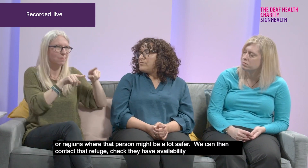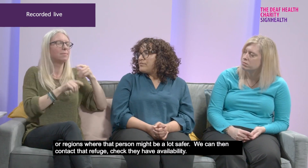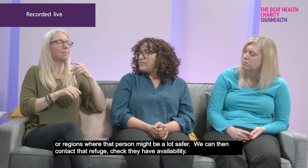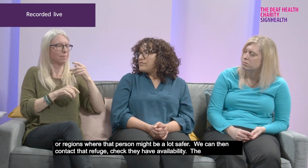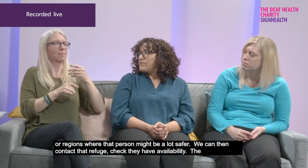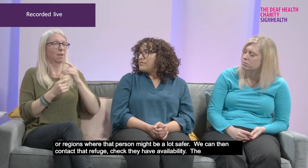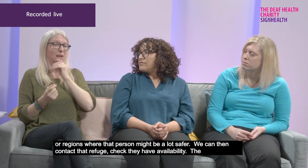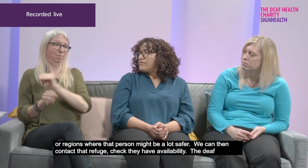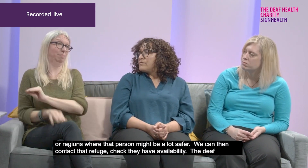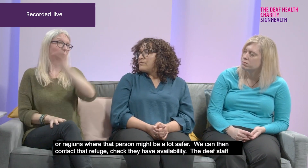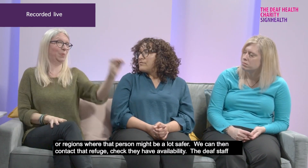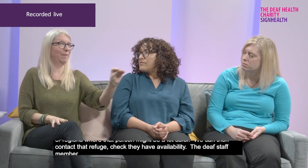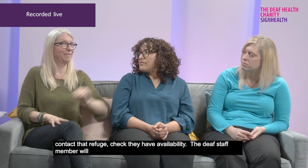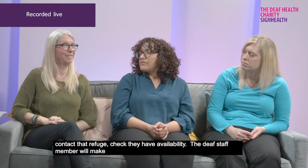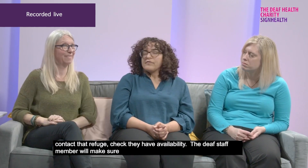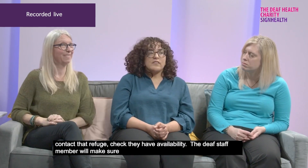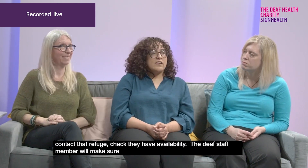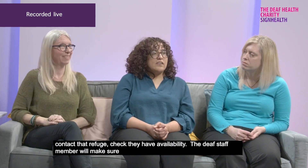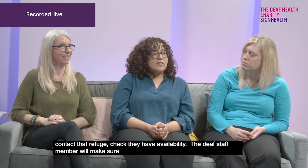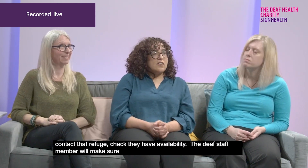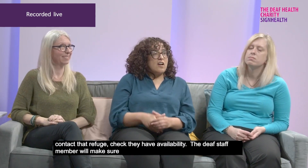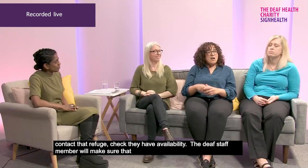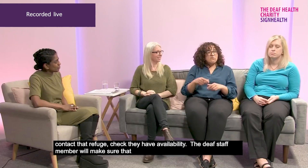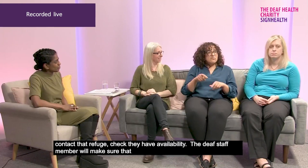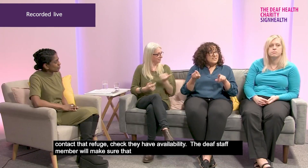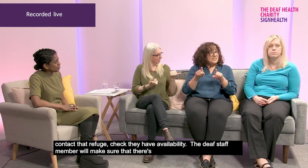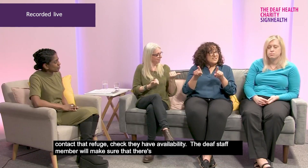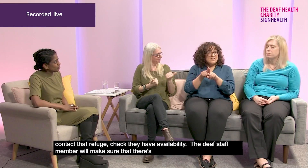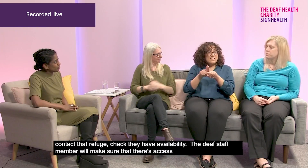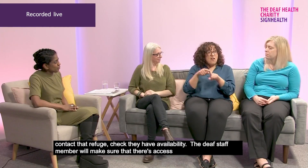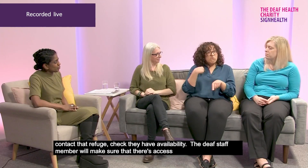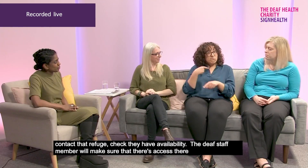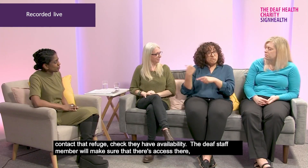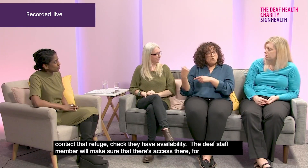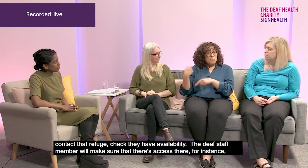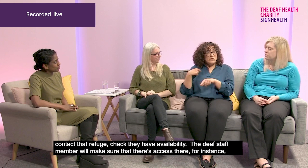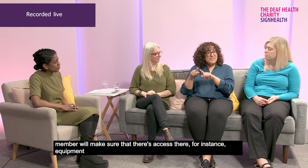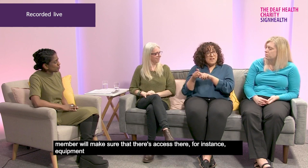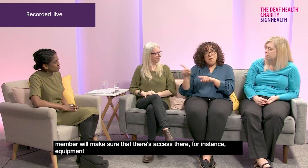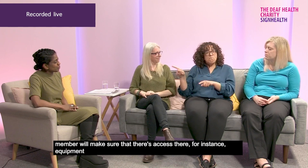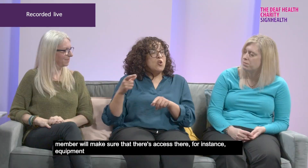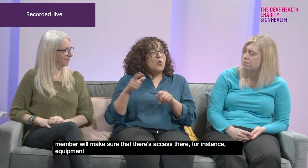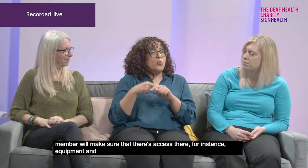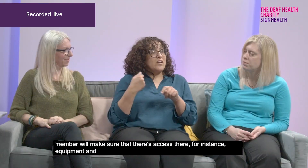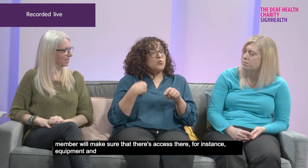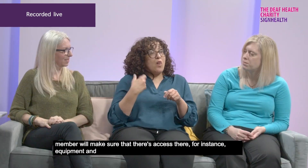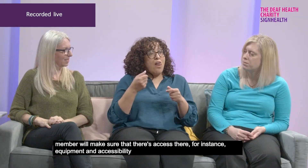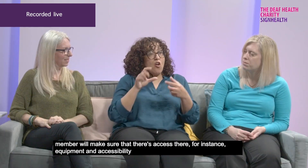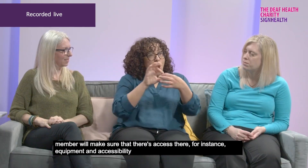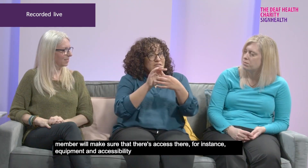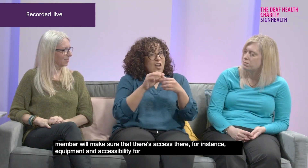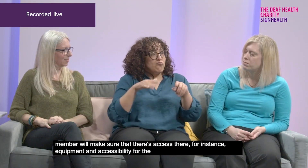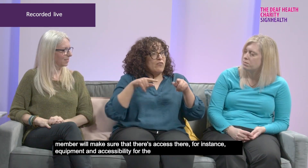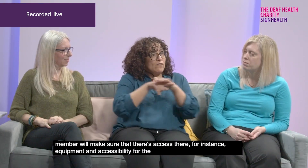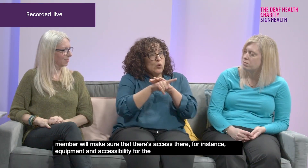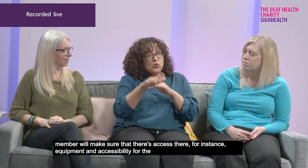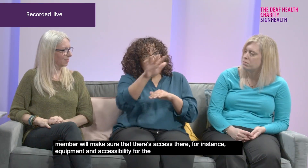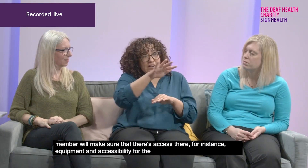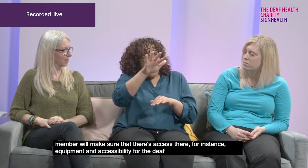have availability. The deaf staff member will make sure that there's access there, for instance, equipment and accessibility for the deaf